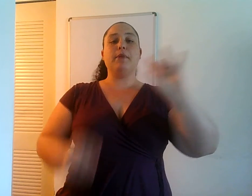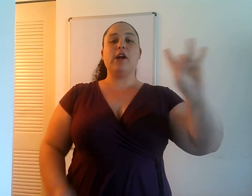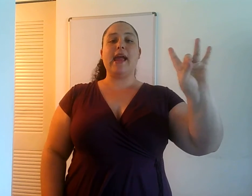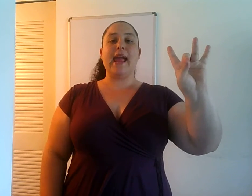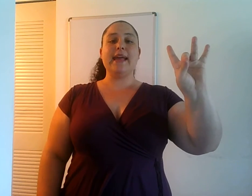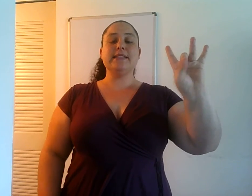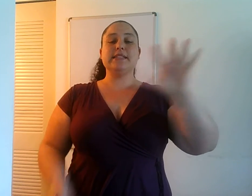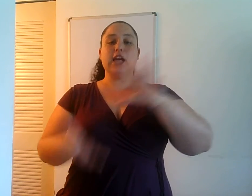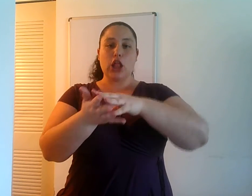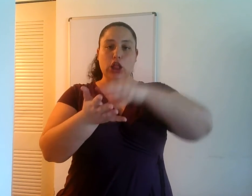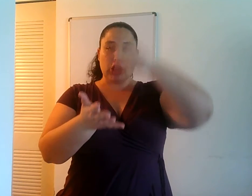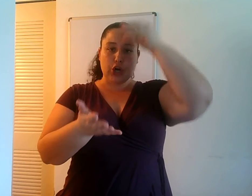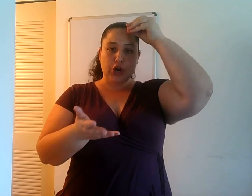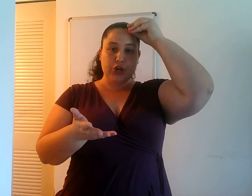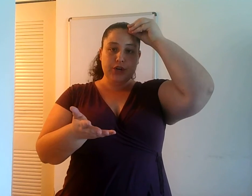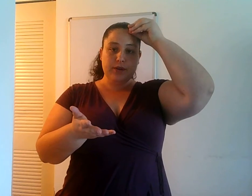Number eight, learn.